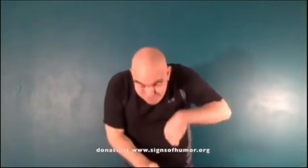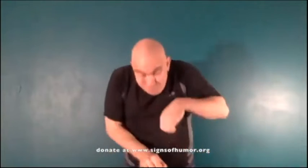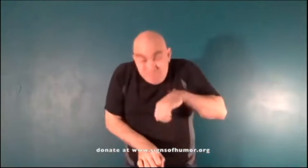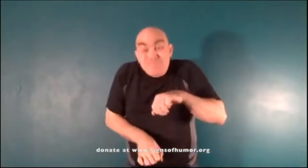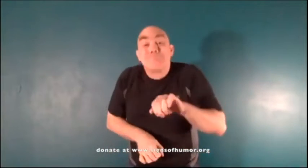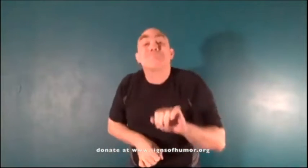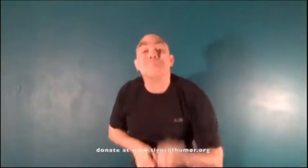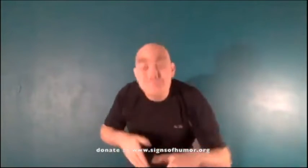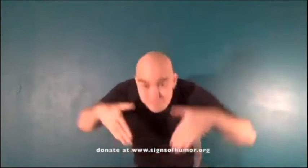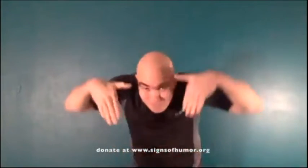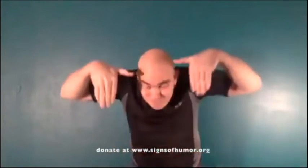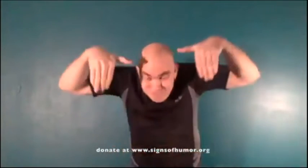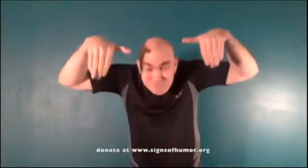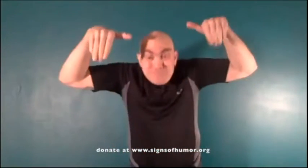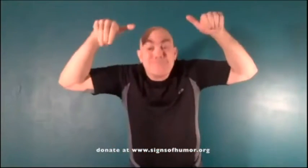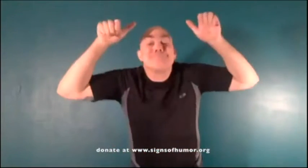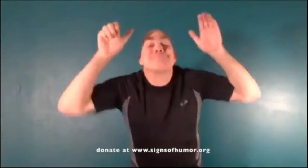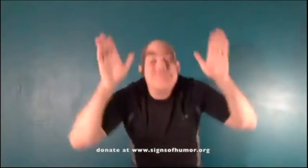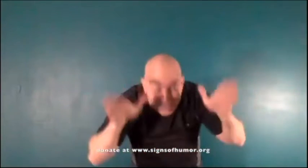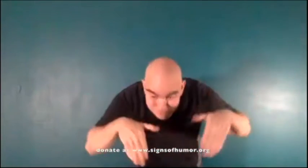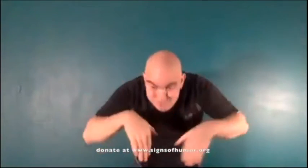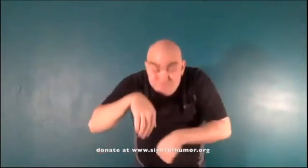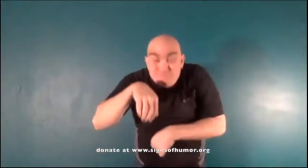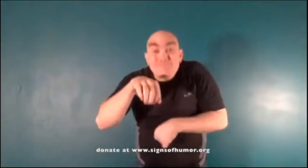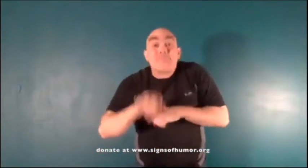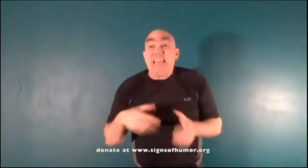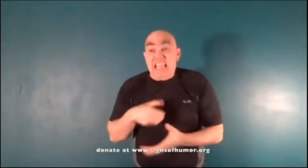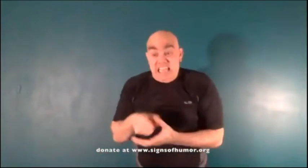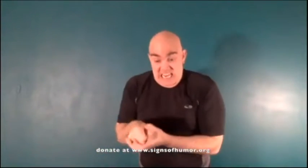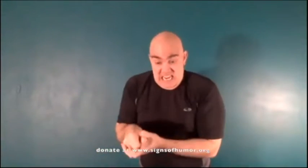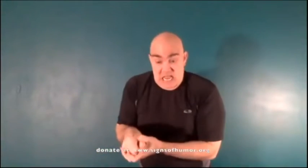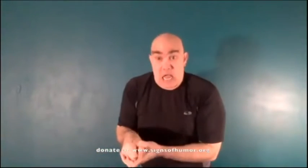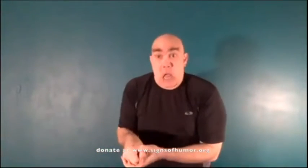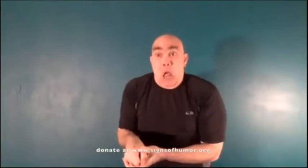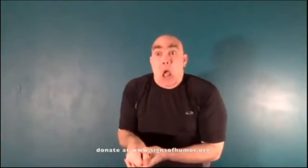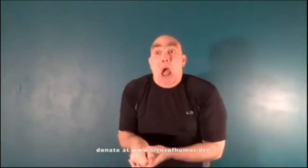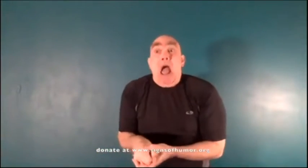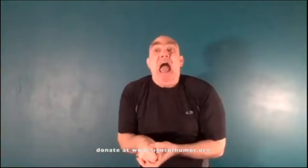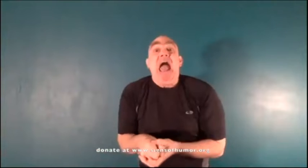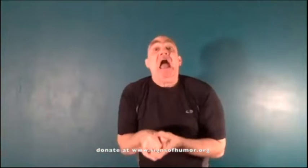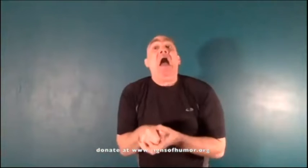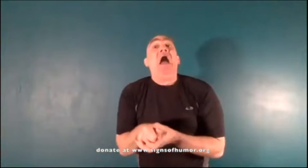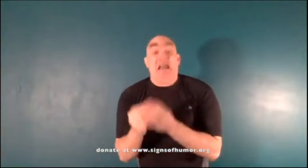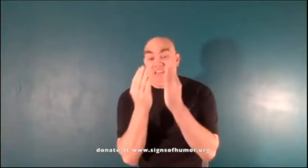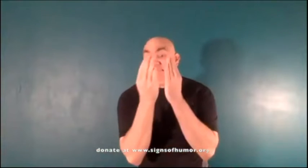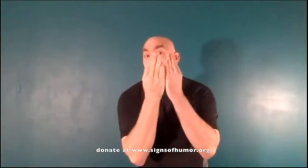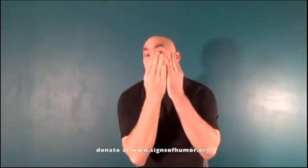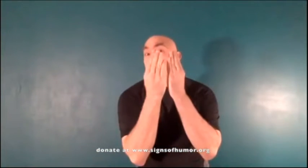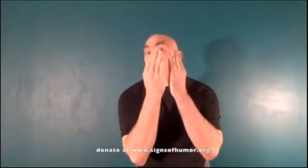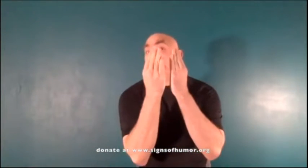motion. I see the dog coming closer as I'm trying to crank with my little arms to